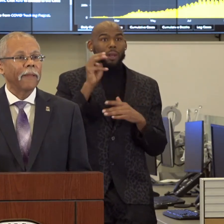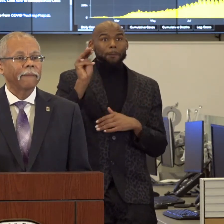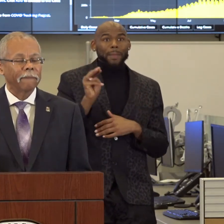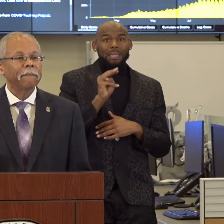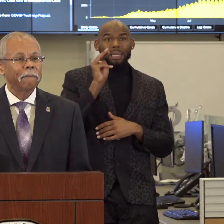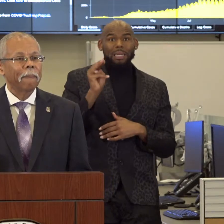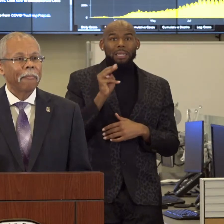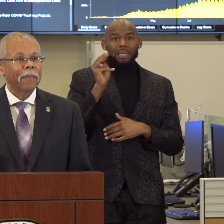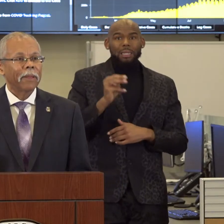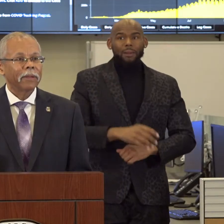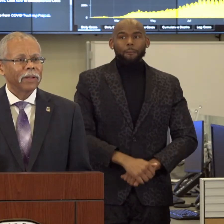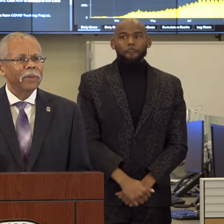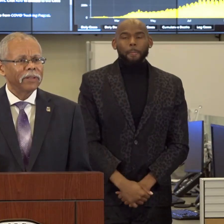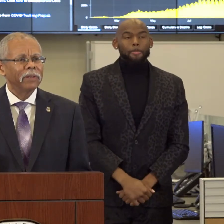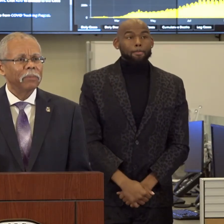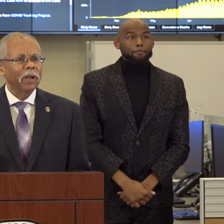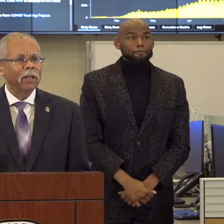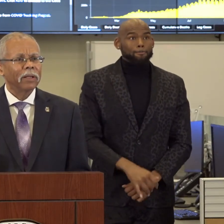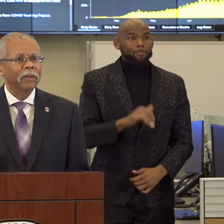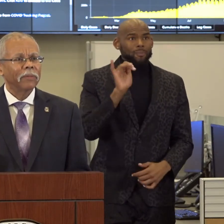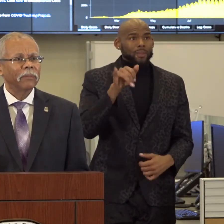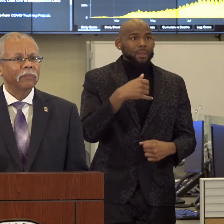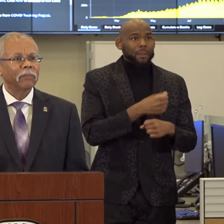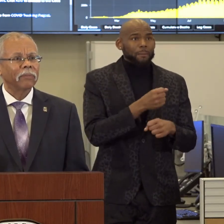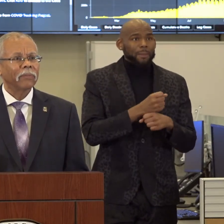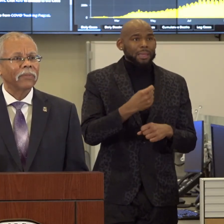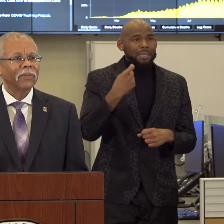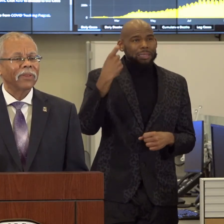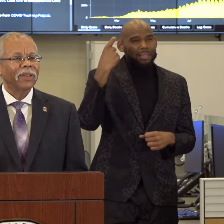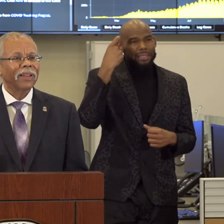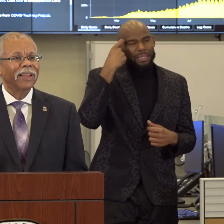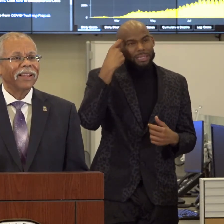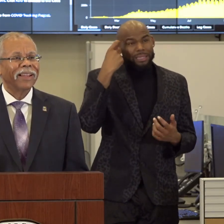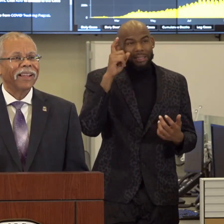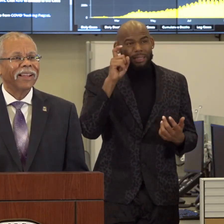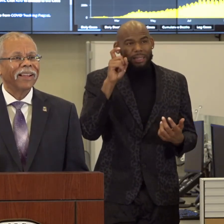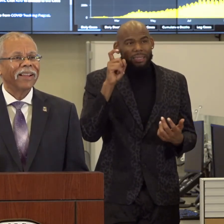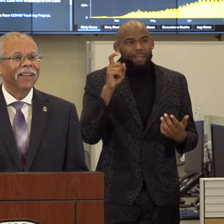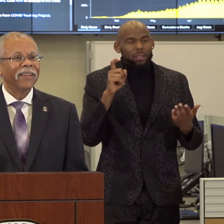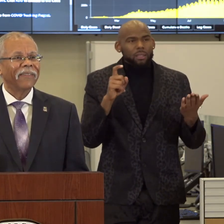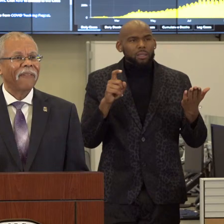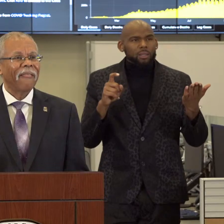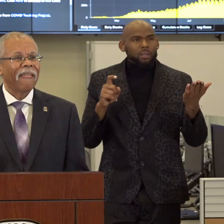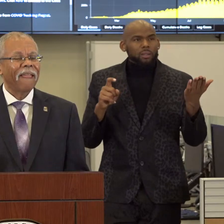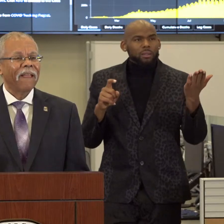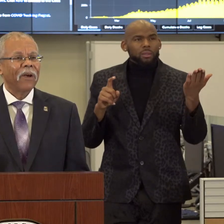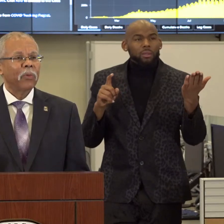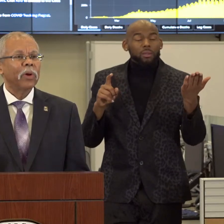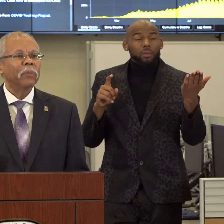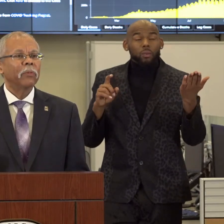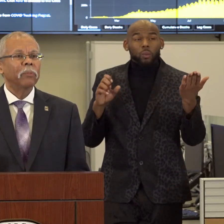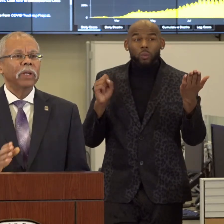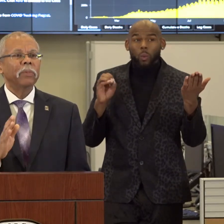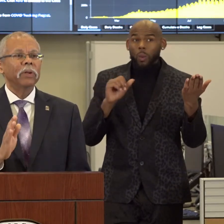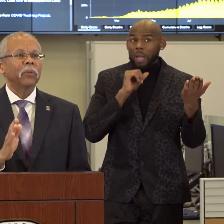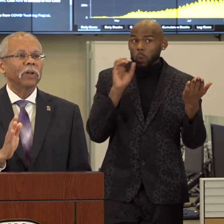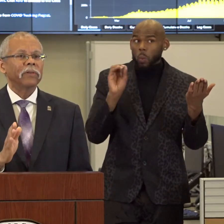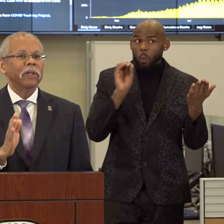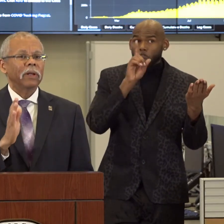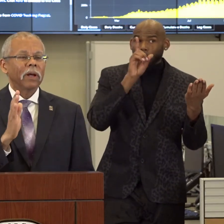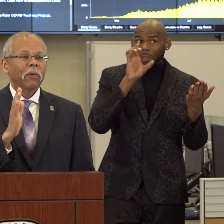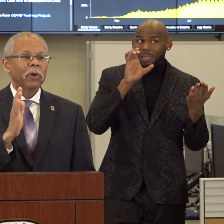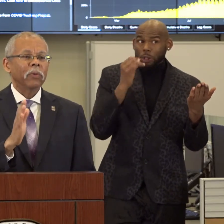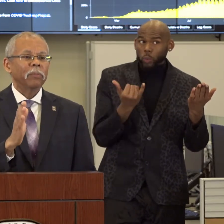Monday, yes. Does that make sense, Brad? I was busy making notes and tweeting. So you're not going to 1C today? We're people